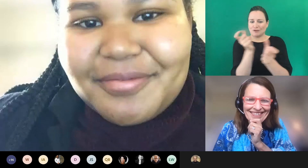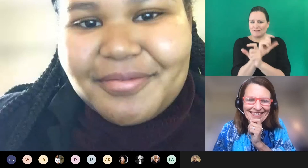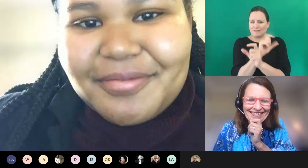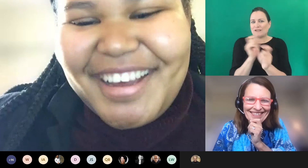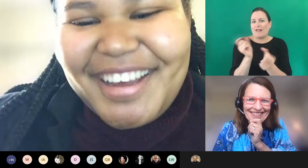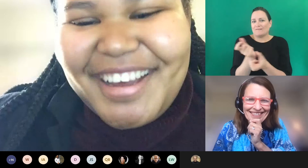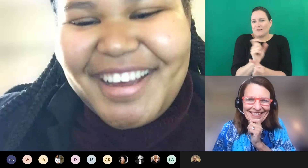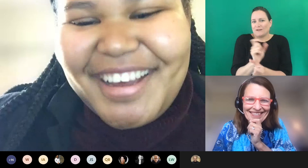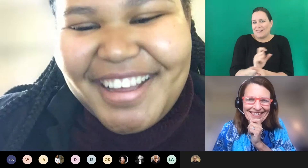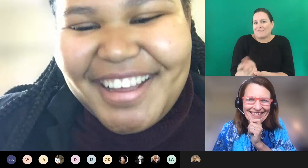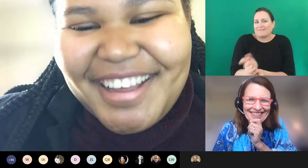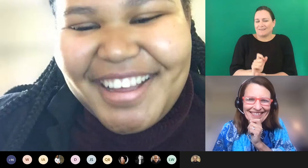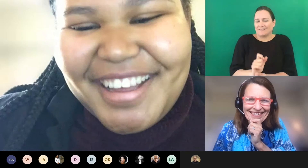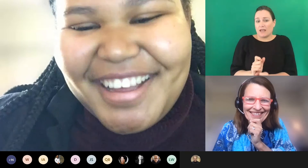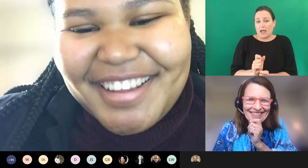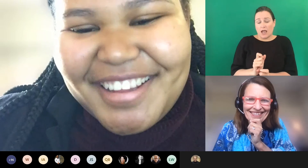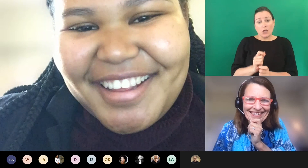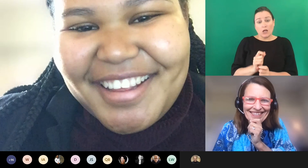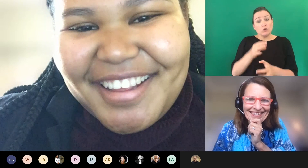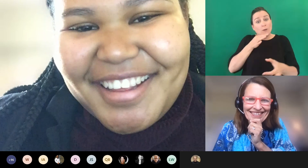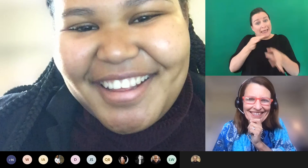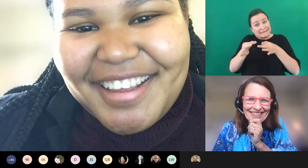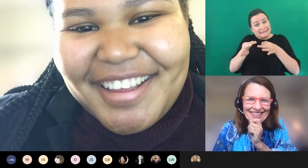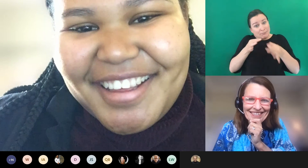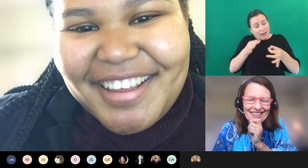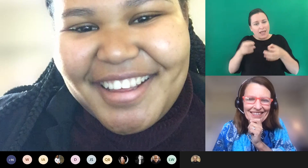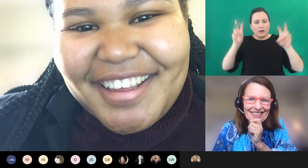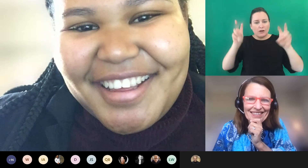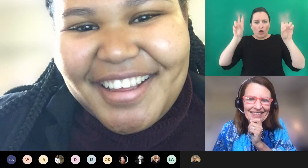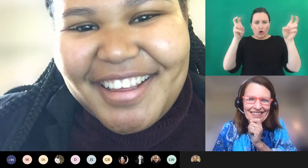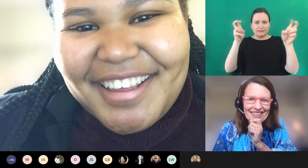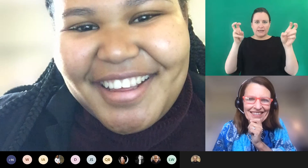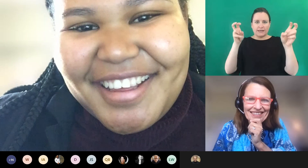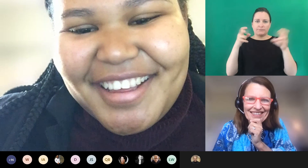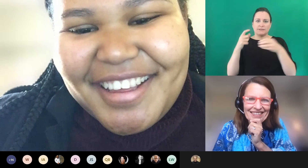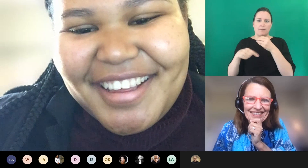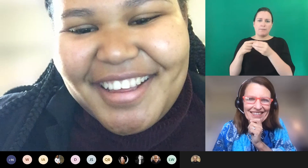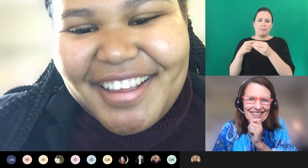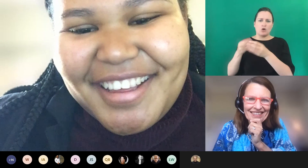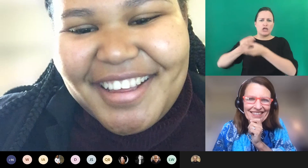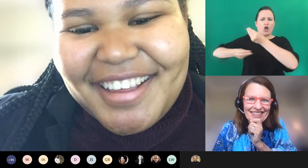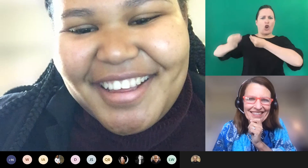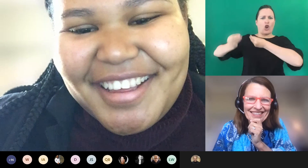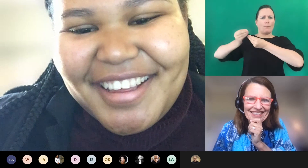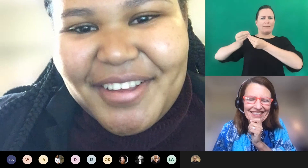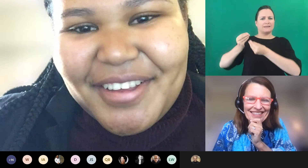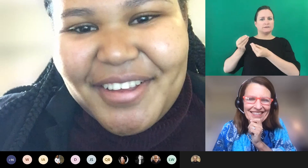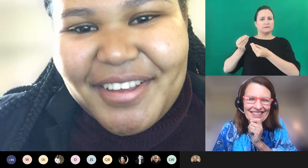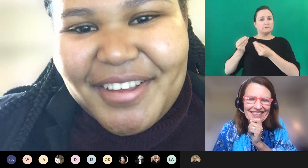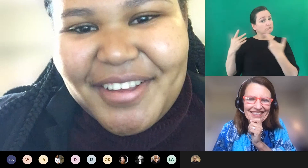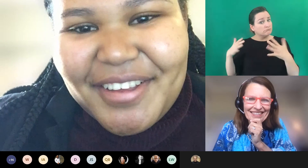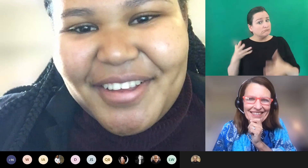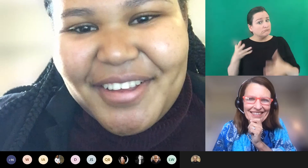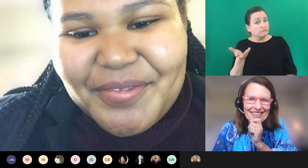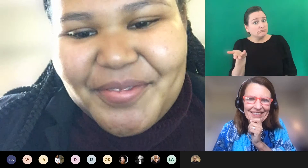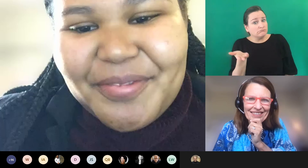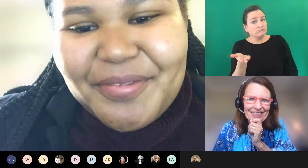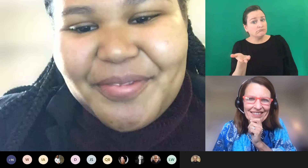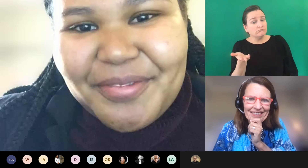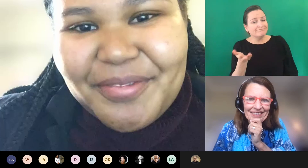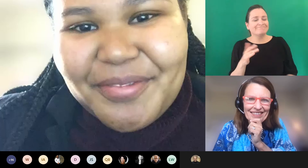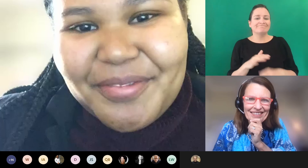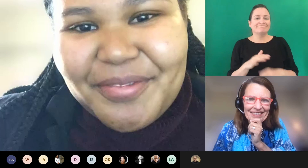explaining all those kind of key difficult concepts. So I think that's all that comes from